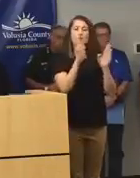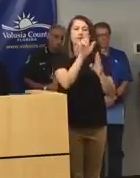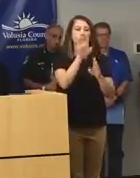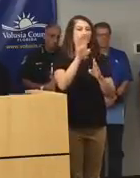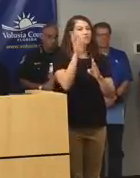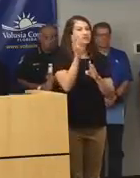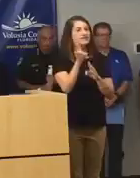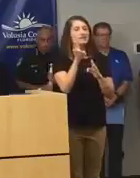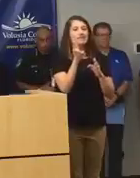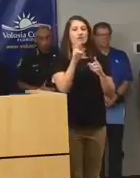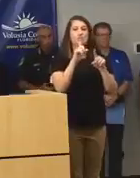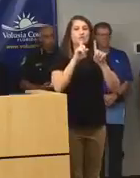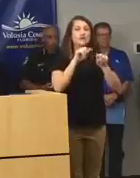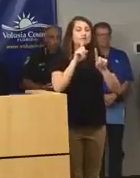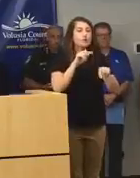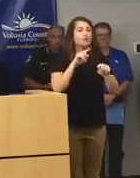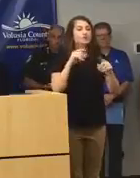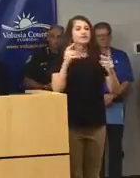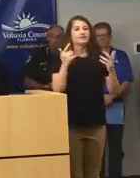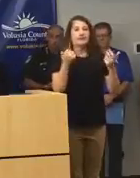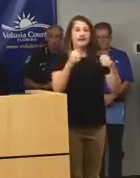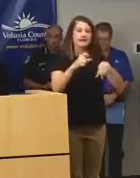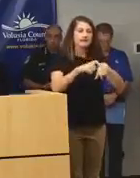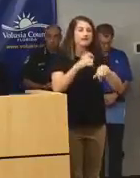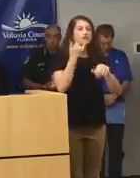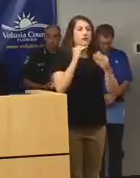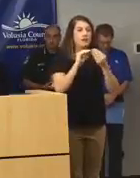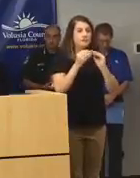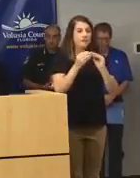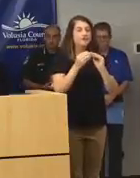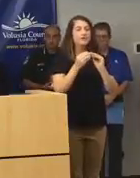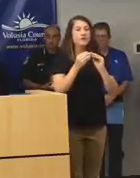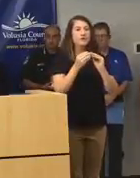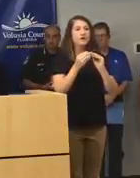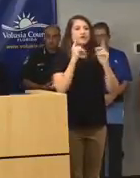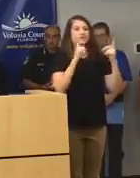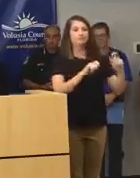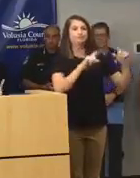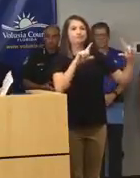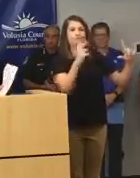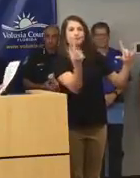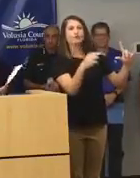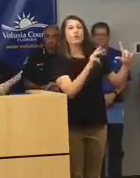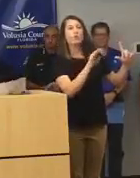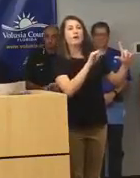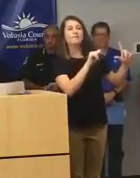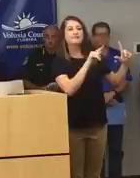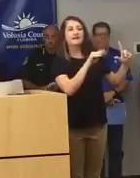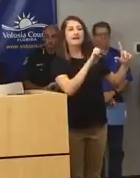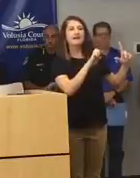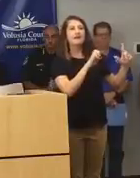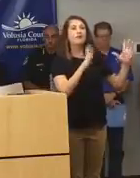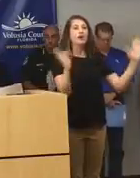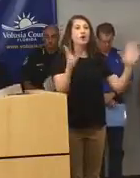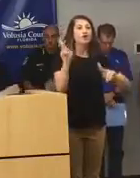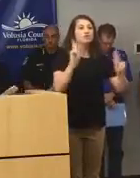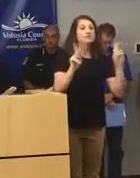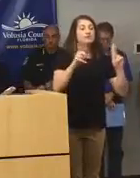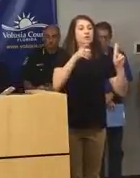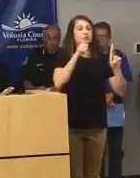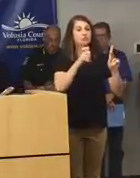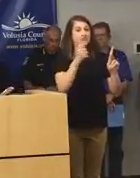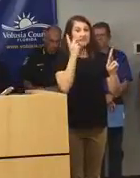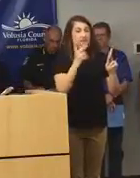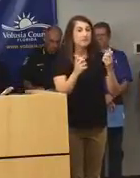questions Hurricane Irma related, and I'm gonna, and that number is up on our website. Also, we encourage residents to get the